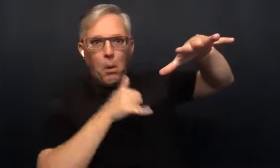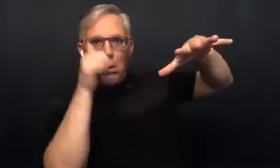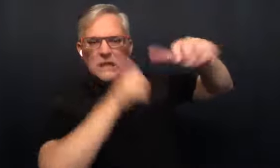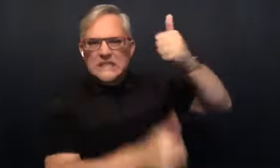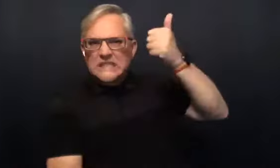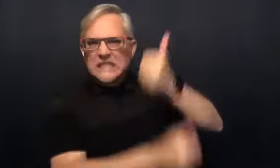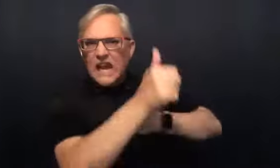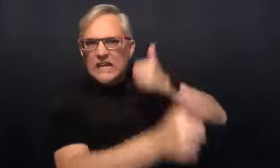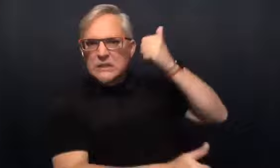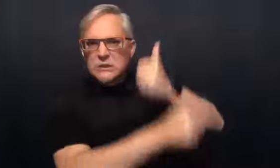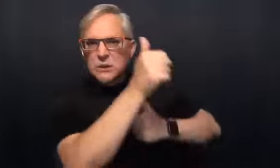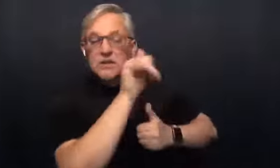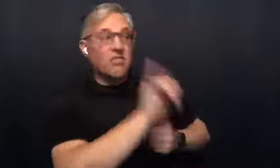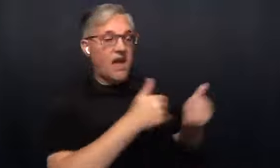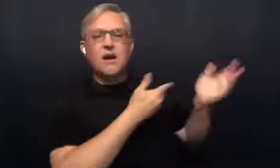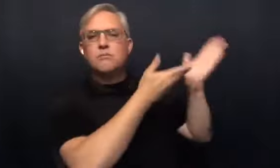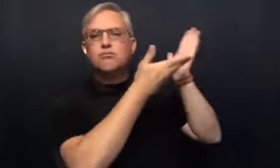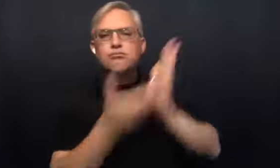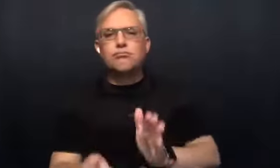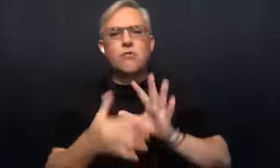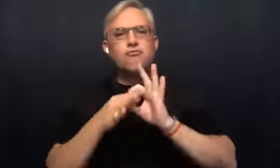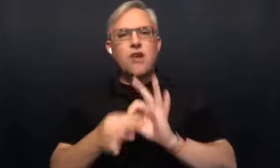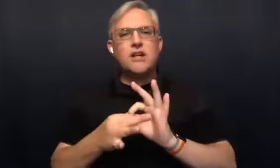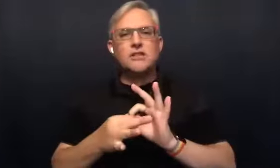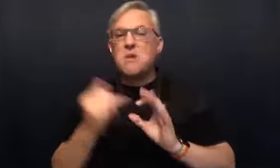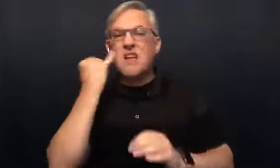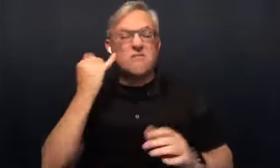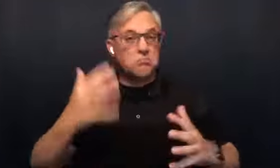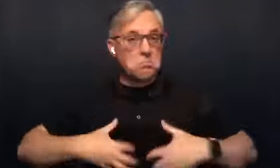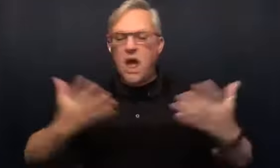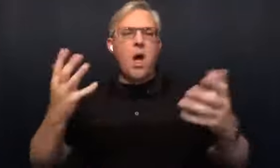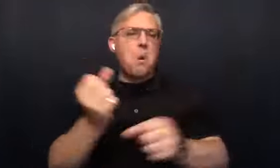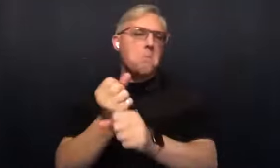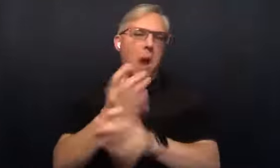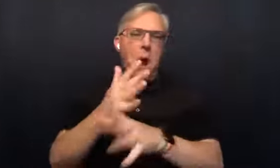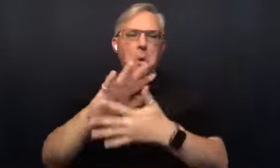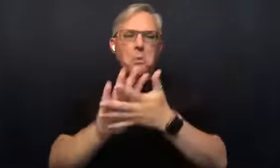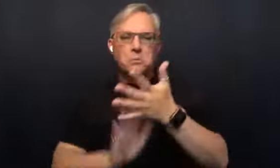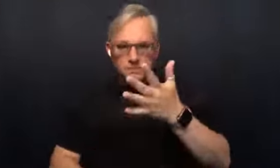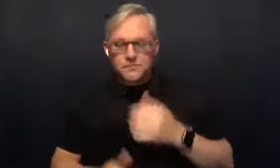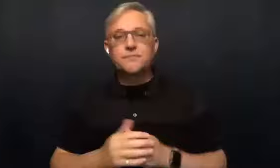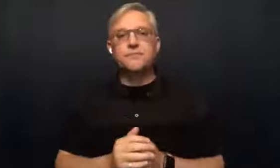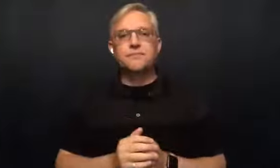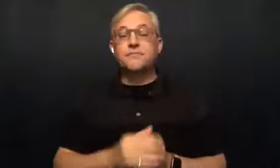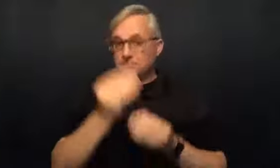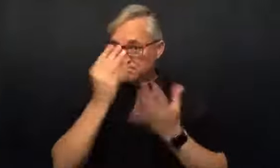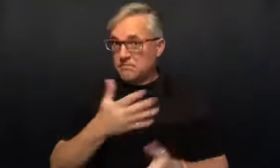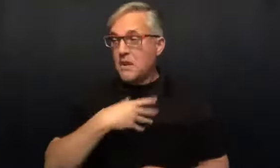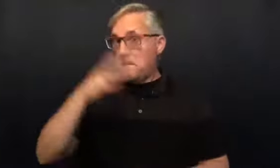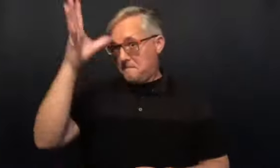into relationships. Now, let me tell you something. My dad decided to give up the one thing. If this is alcohol, he decided to give up the one thing